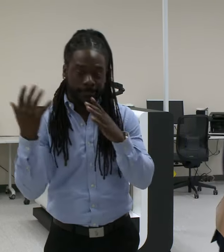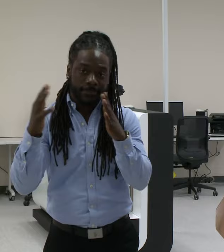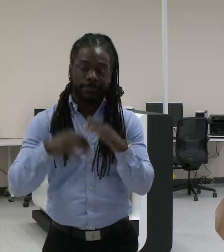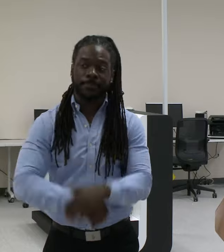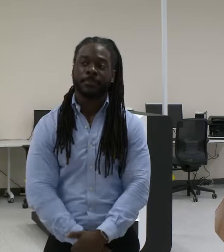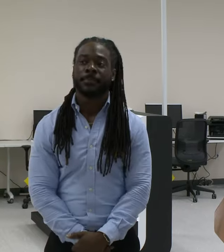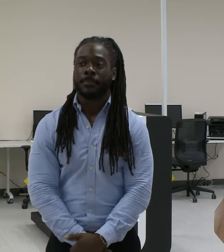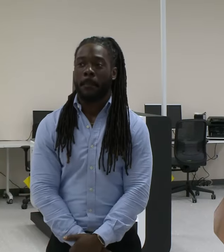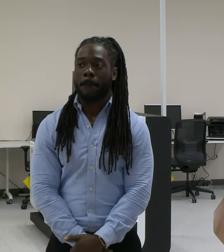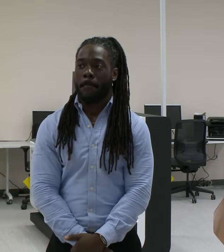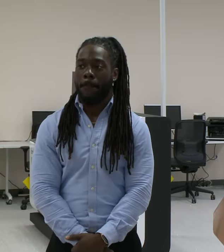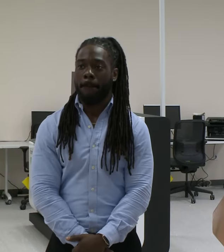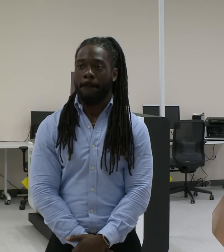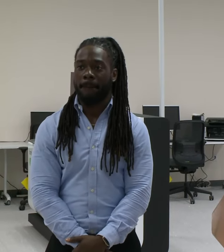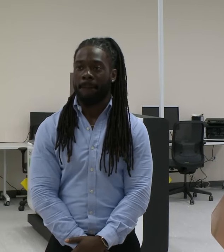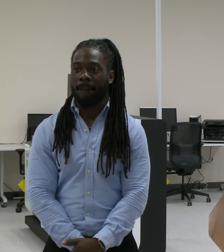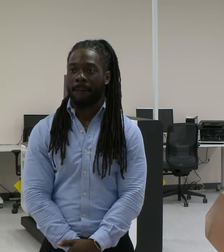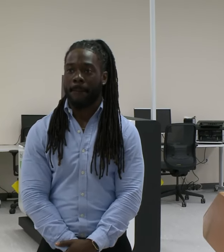up.